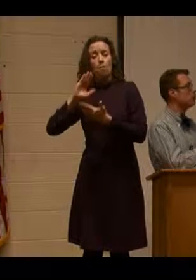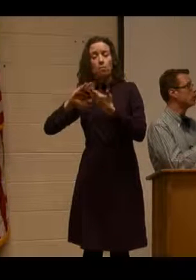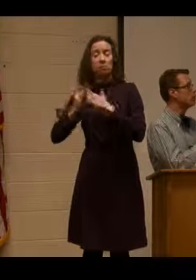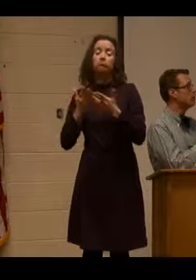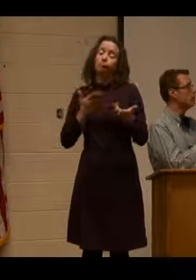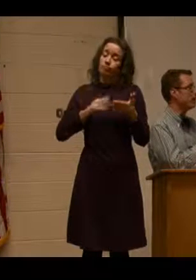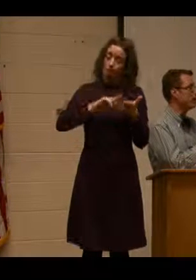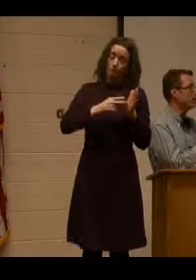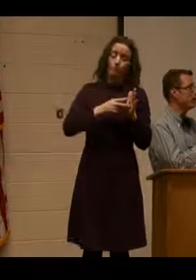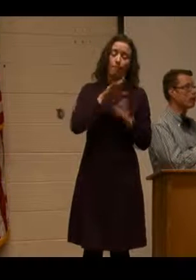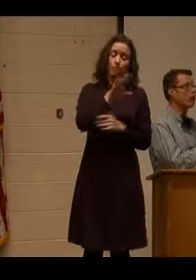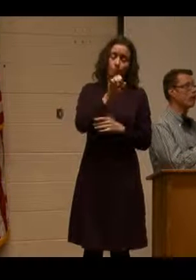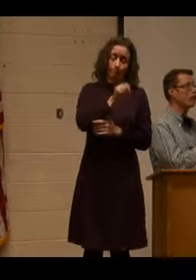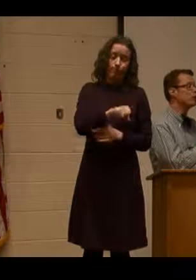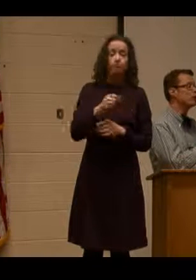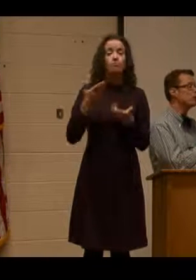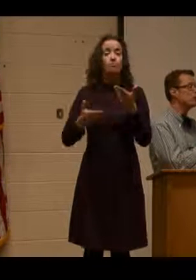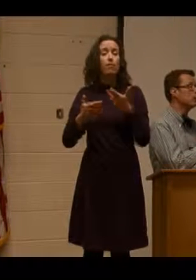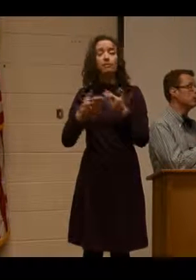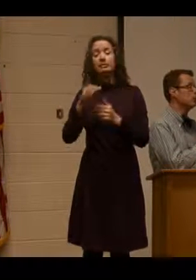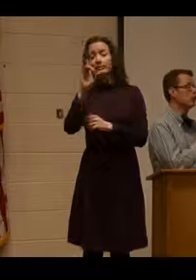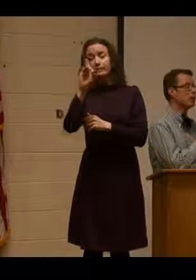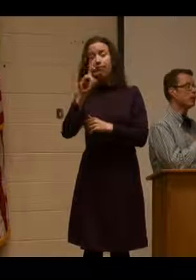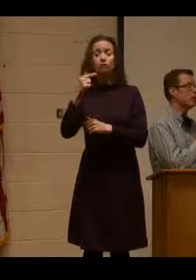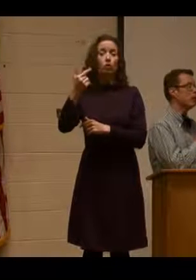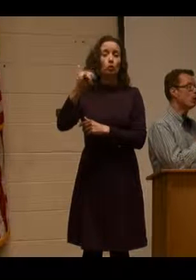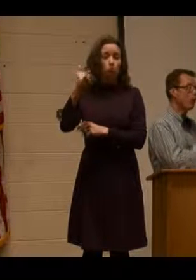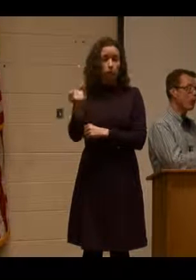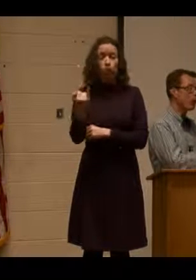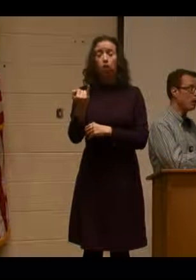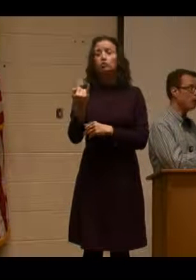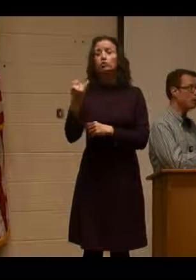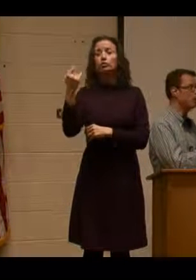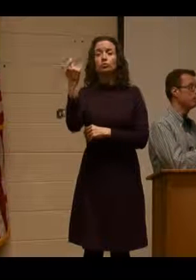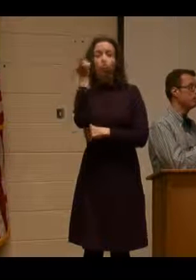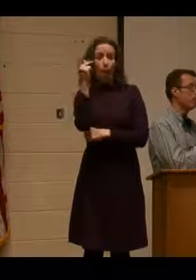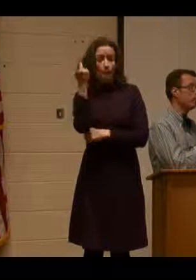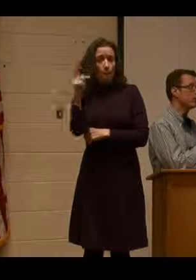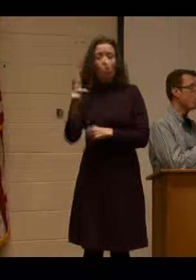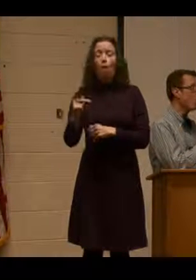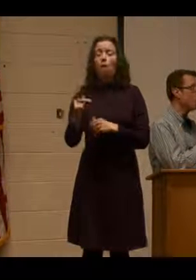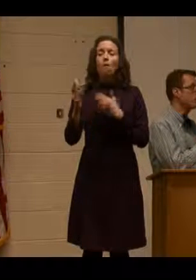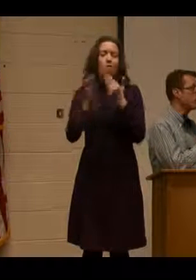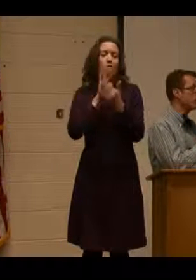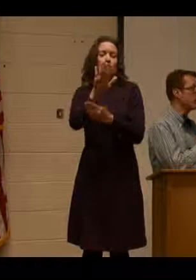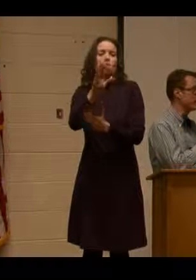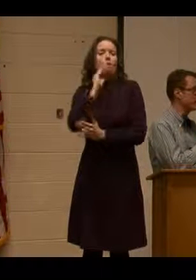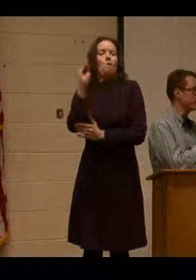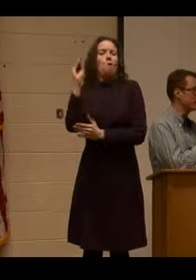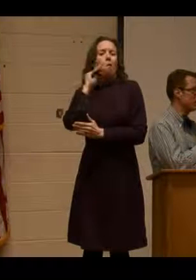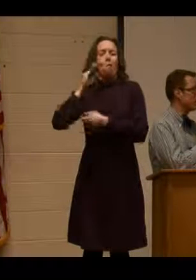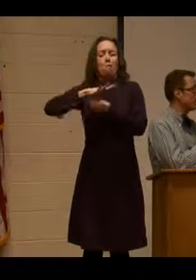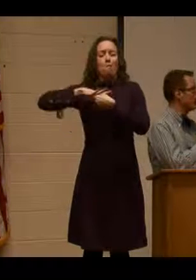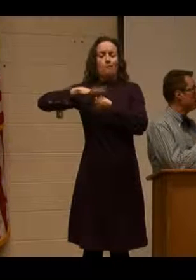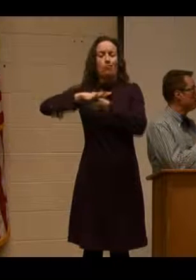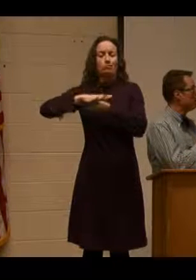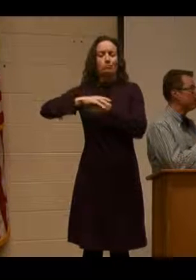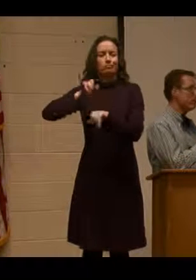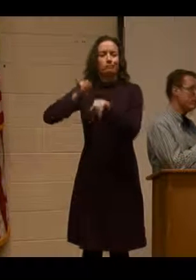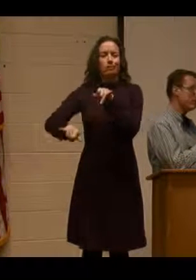Grand Junction, it could be Pueblo, it could be wherever your home community is. In that